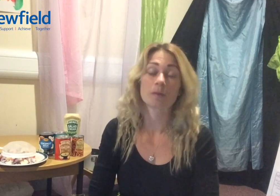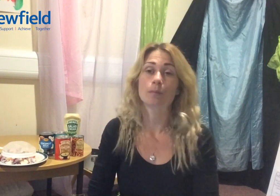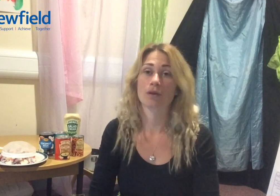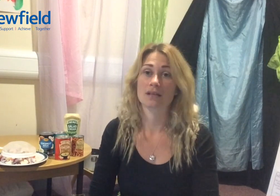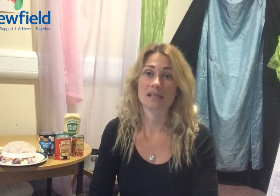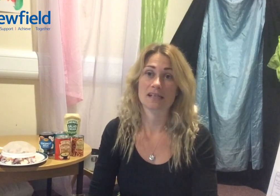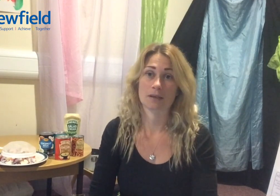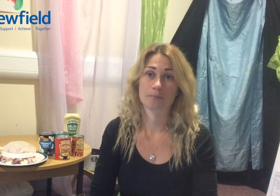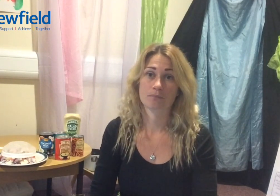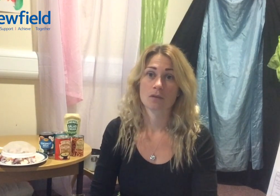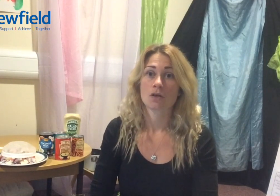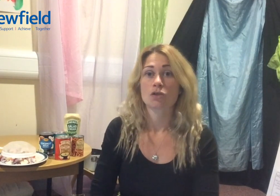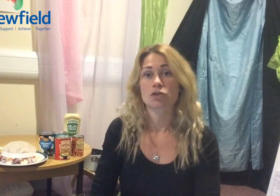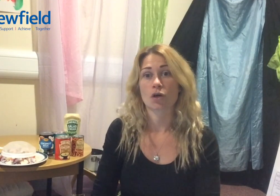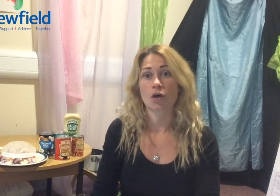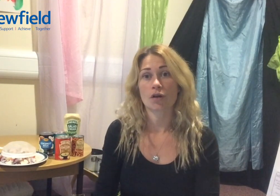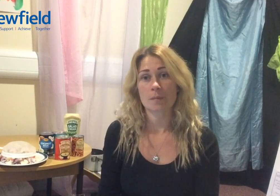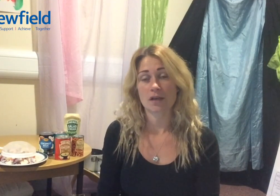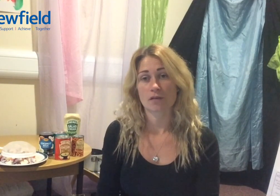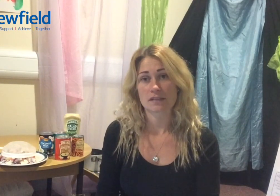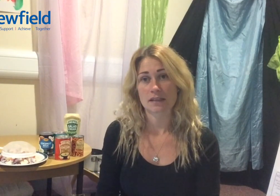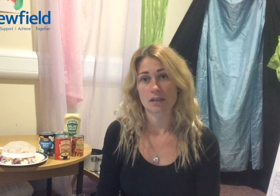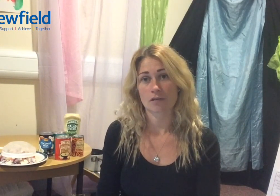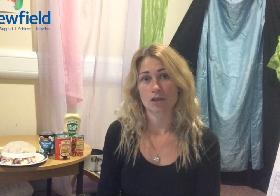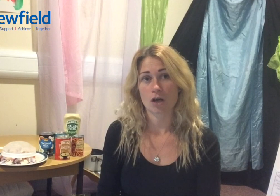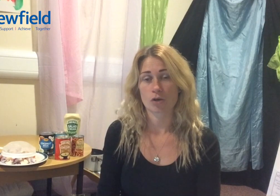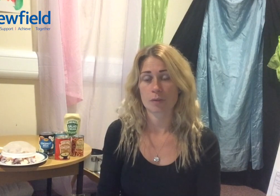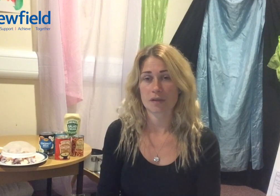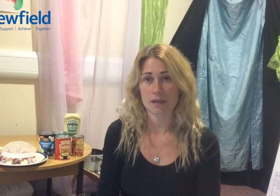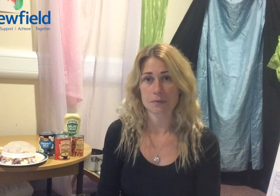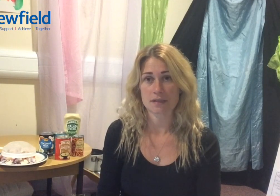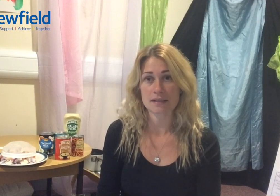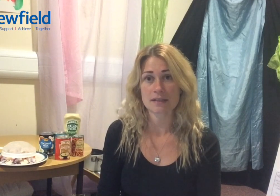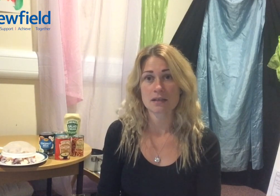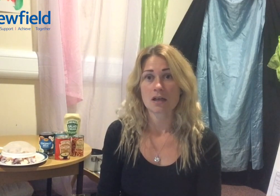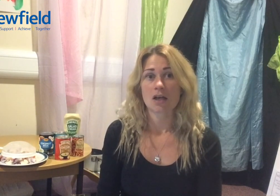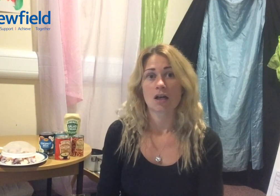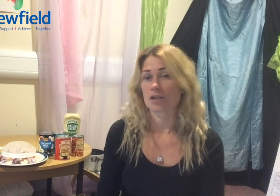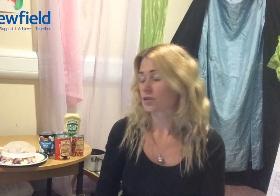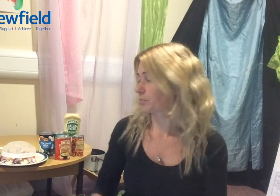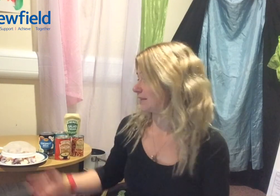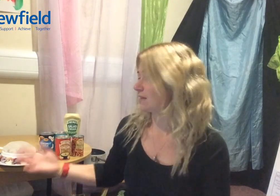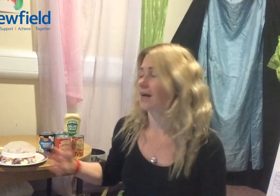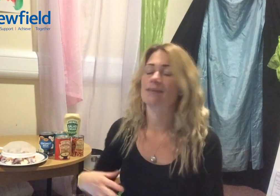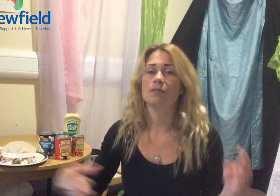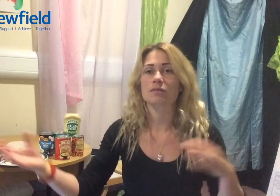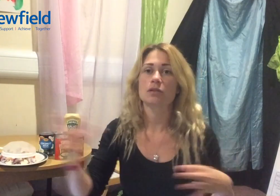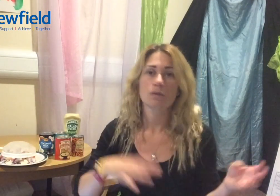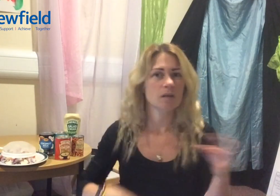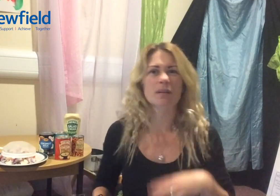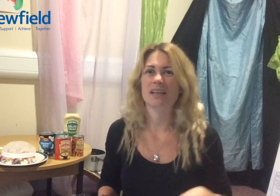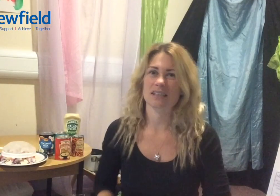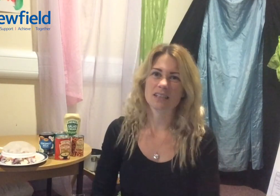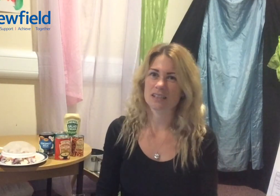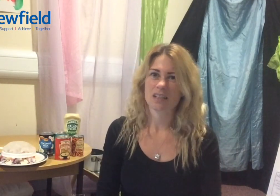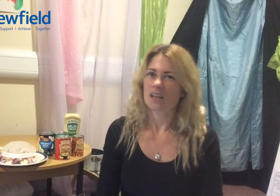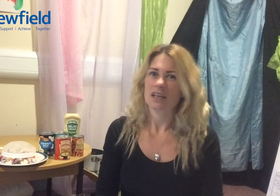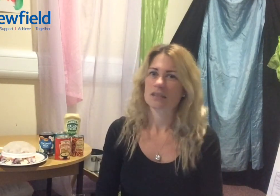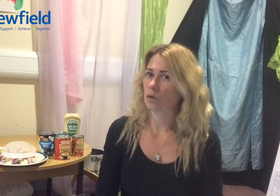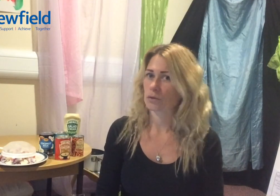people that need it. So at the minute, obviously, a lot of you can't come out your houses, and passing items between places isn't what we're